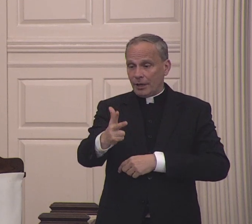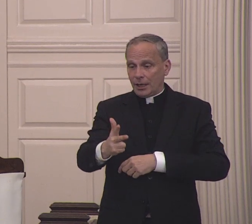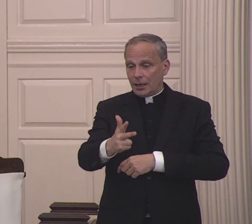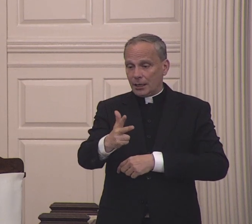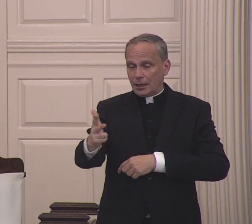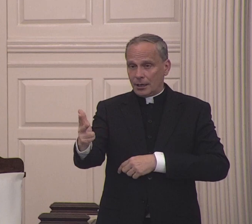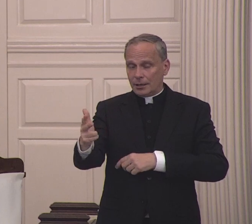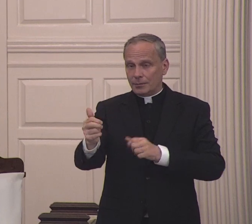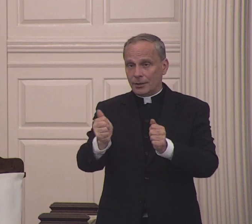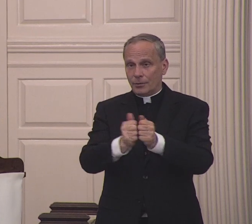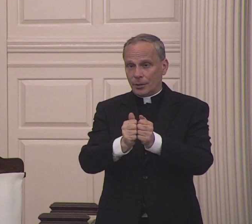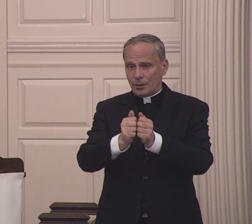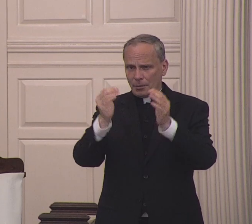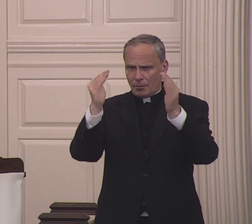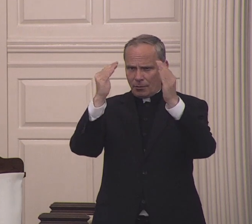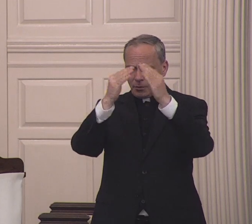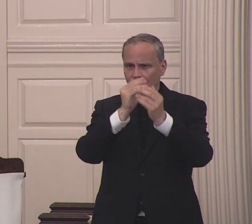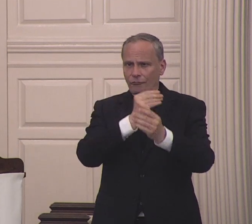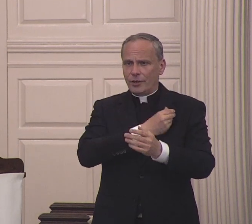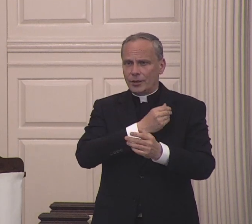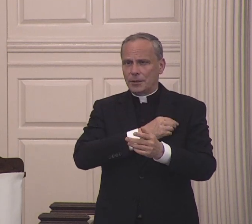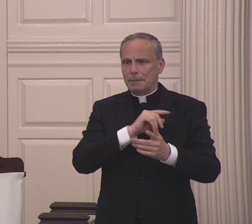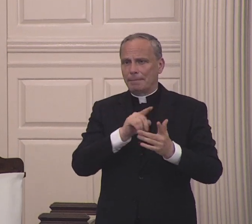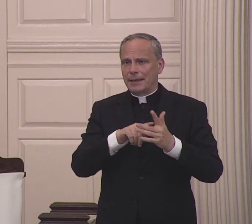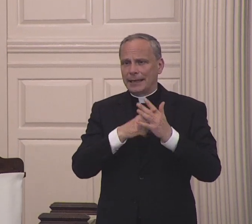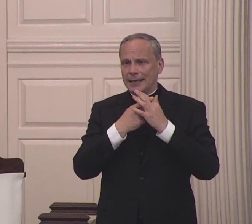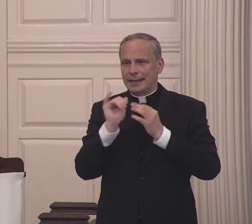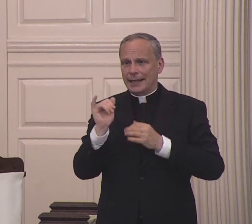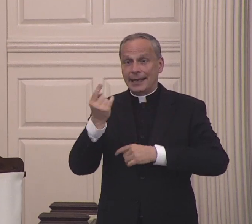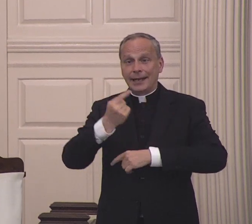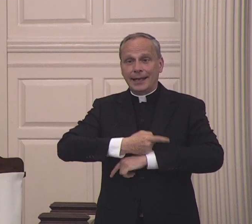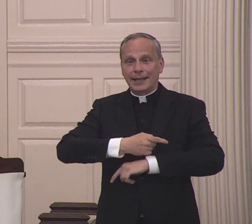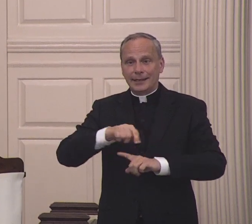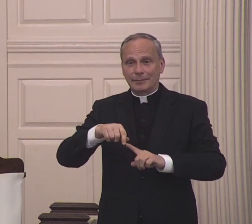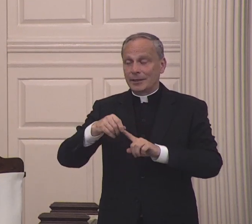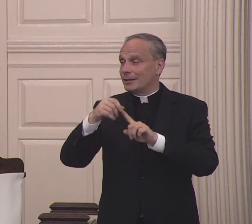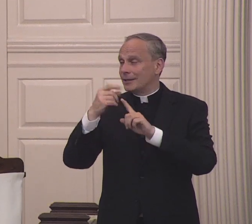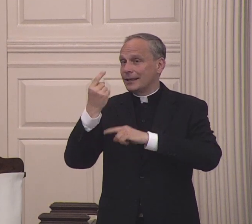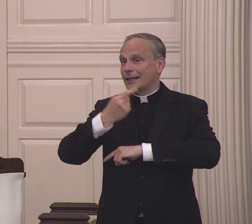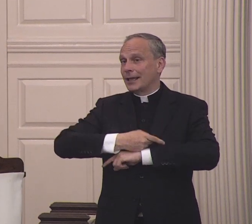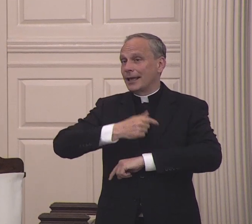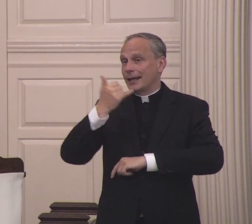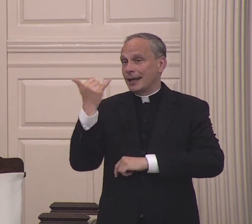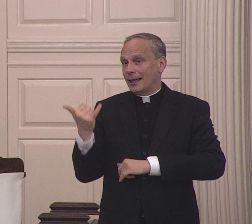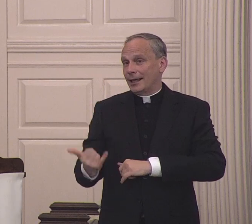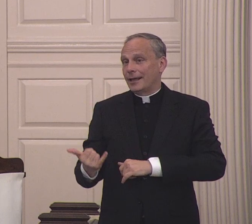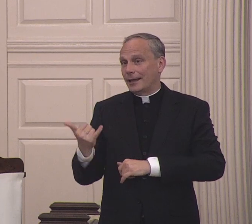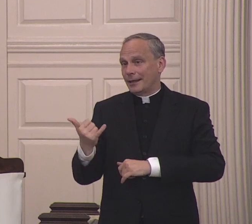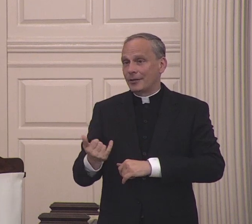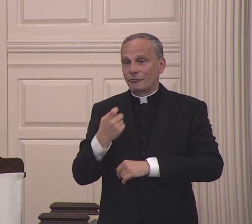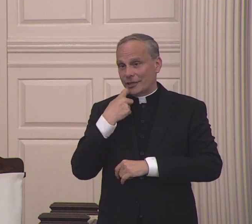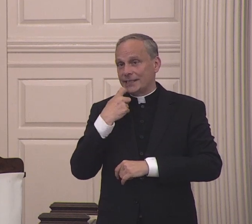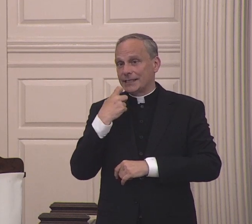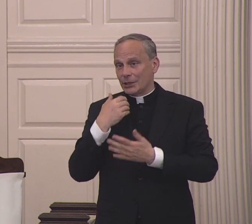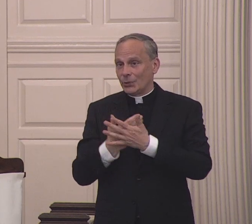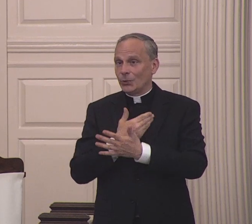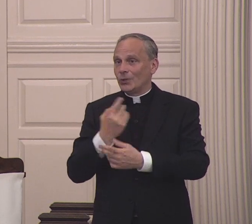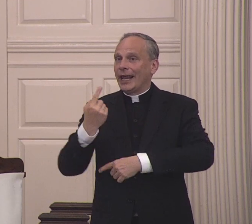be with Pope Francis to begin this day that he inaugurated very